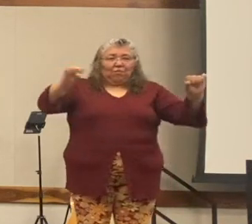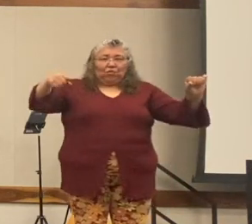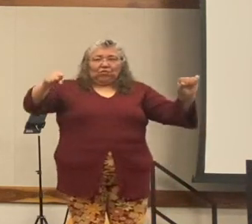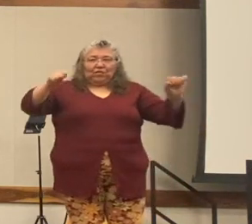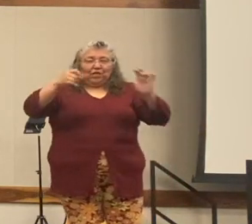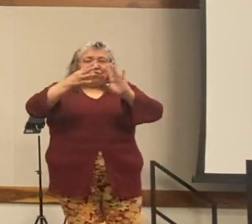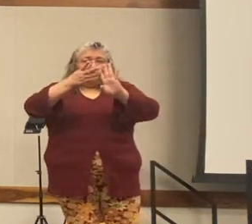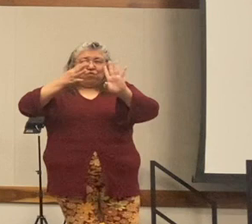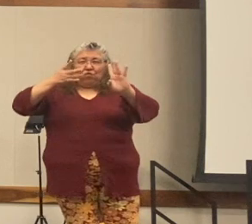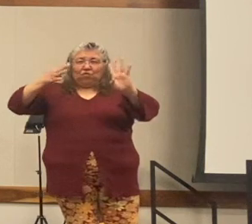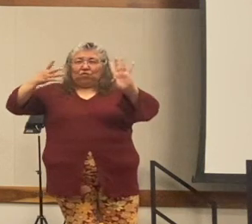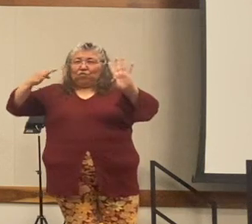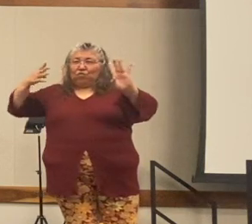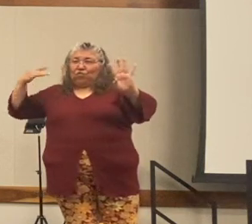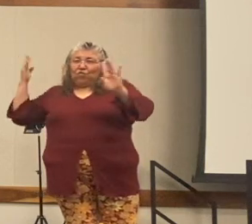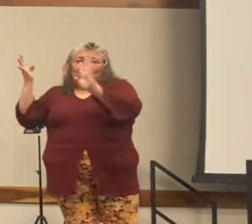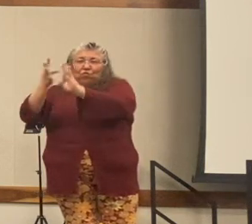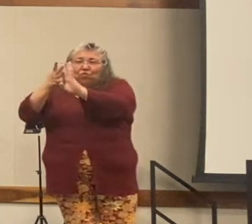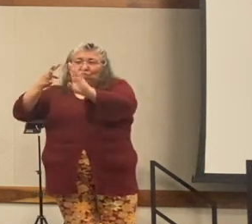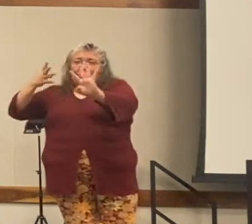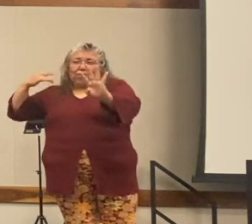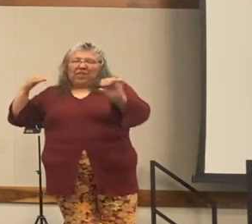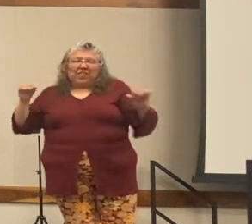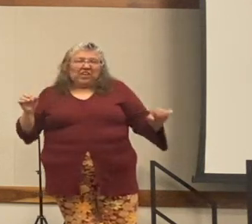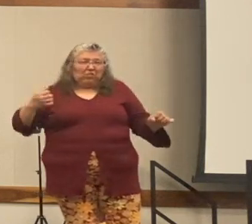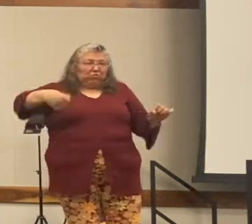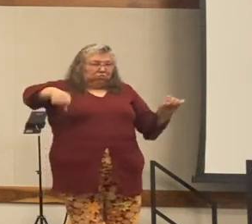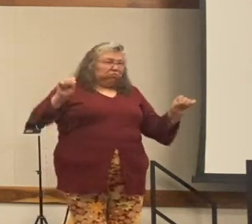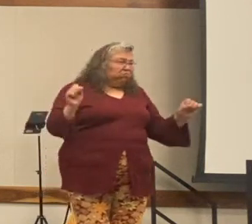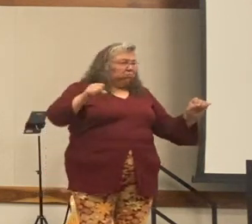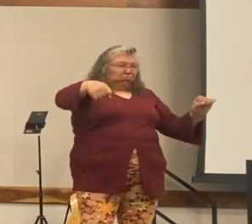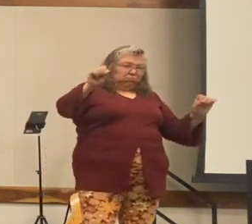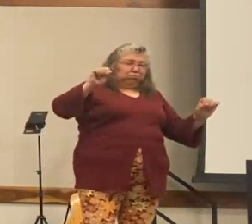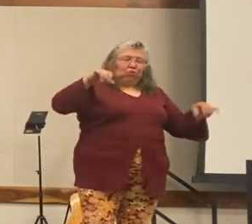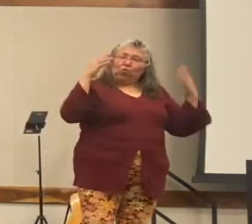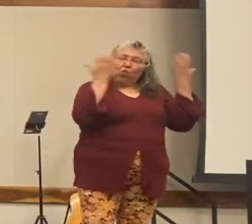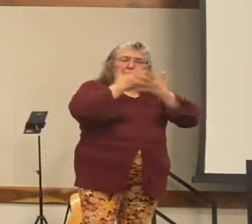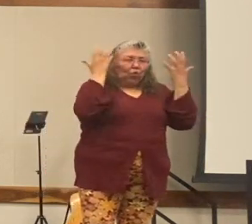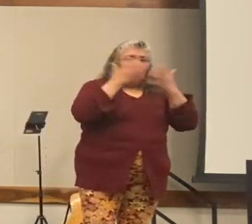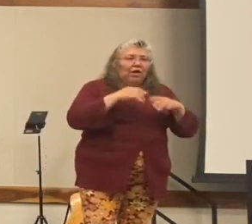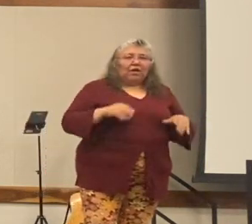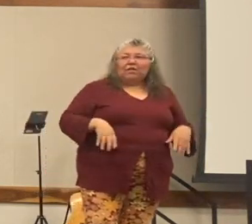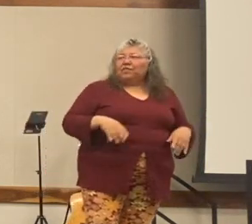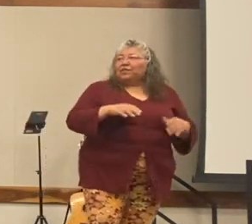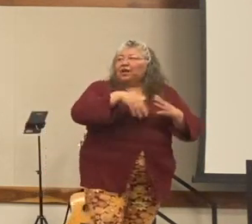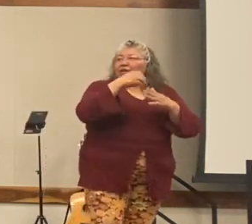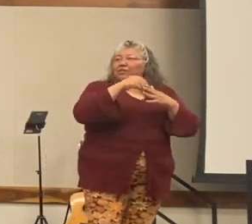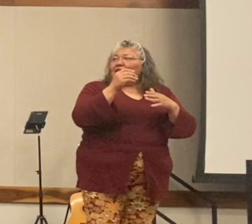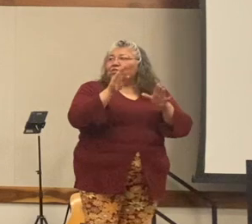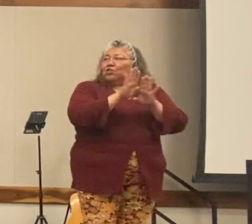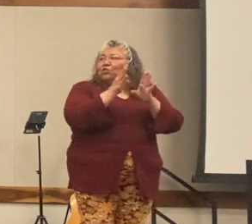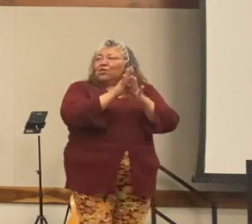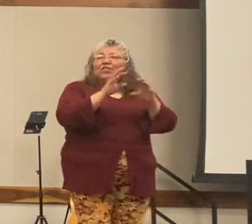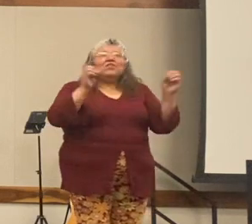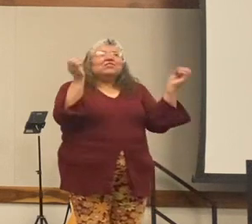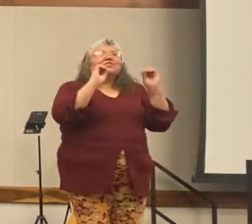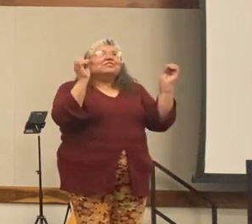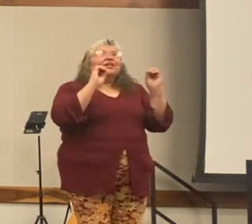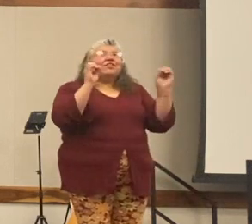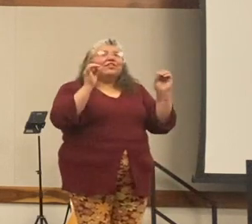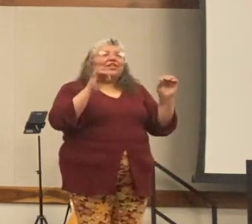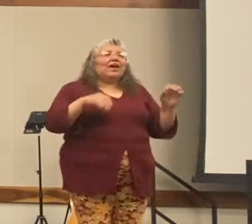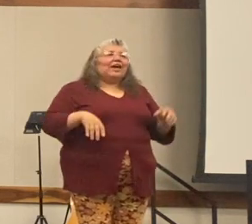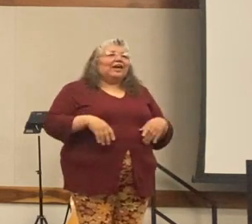motorcycles are out there, and they're revving it up, man. And they're right outside the door, and there's nothing like